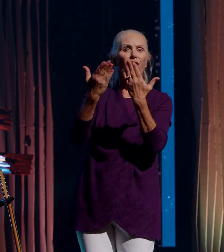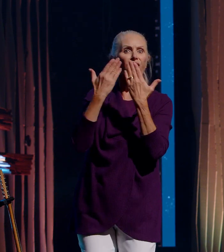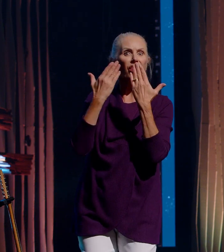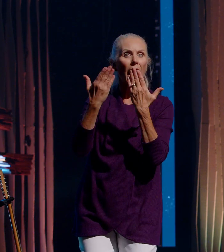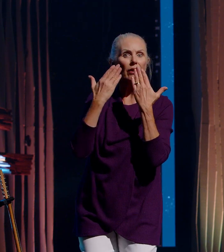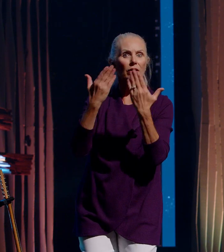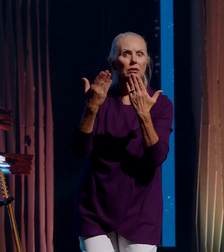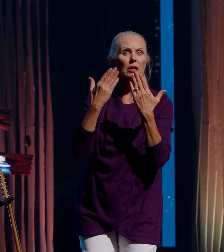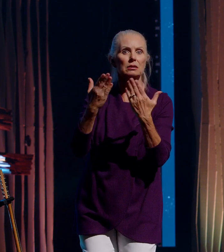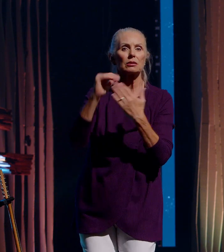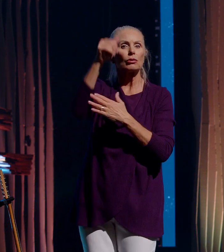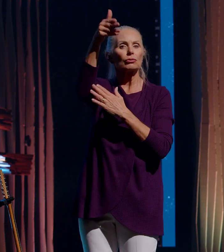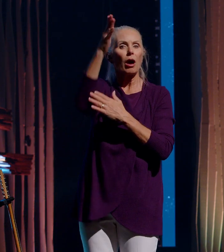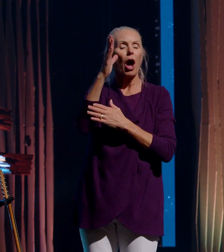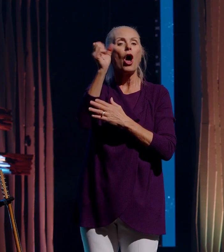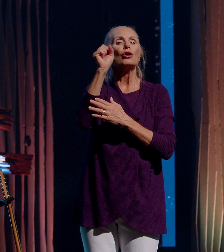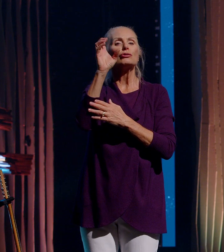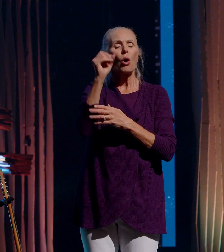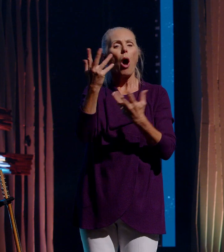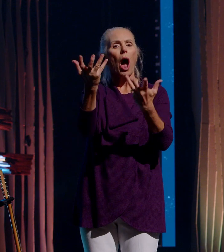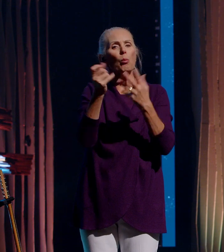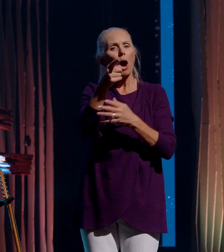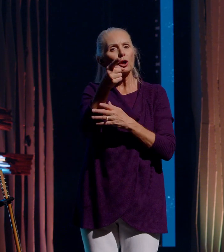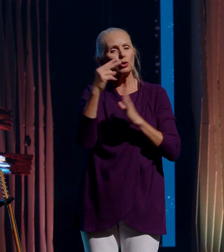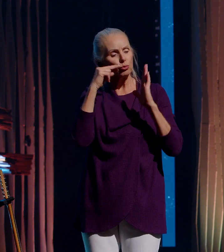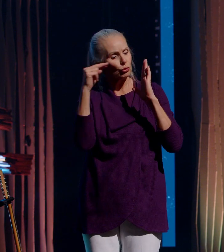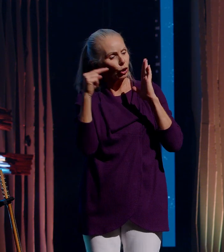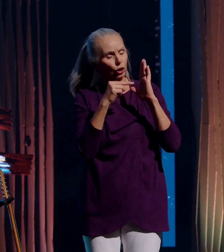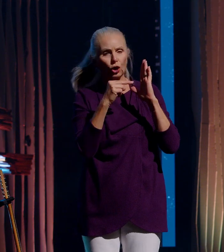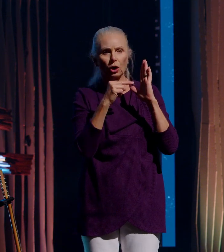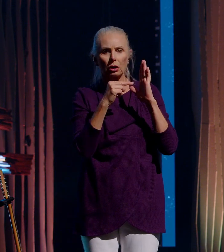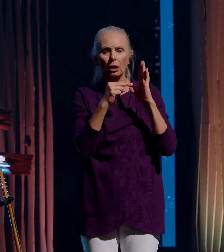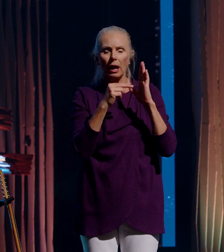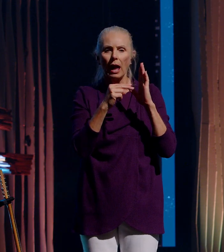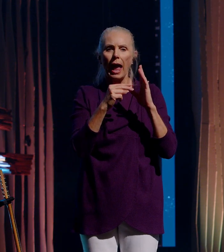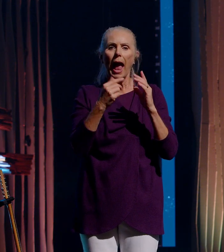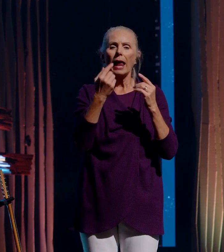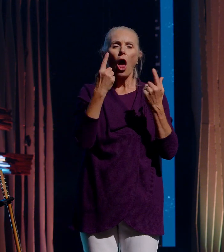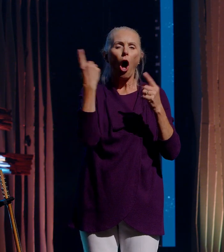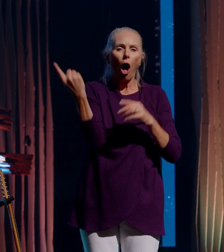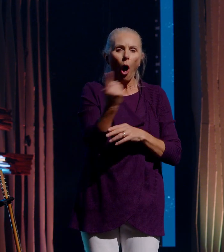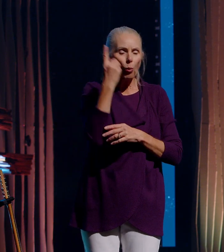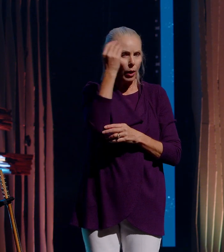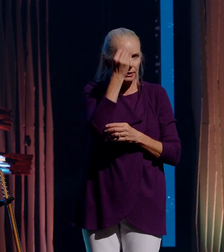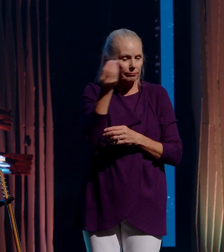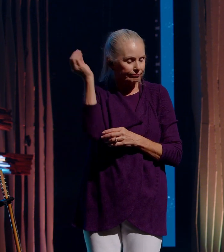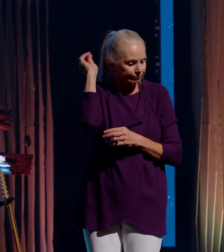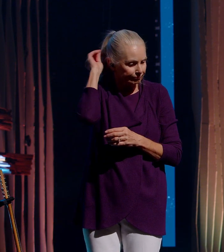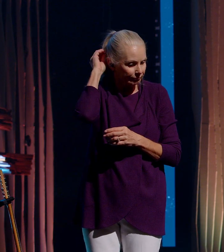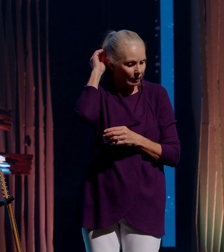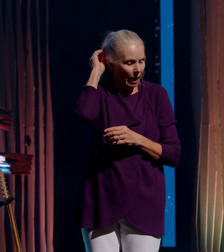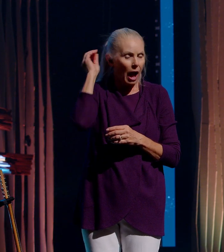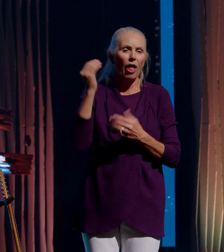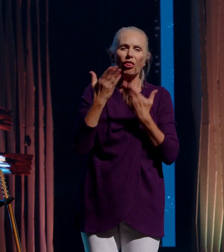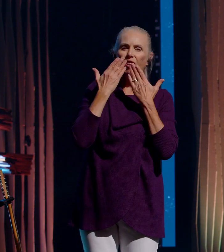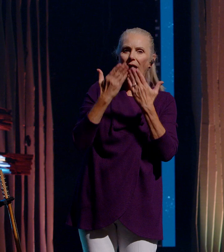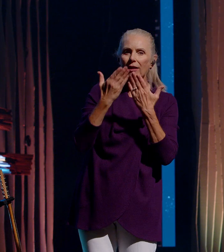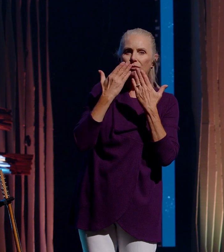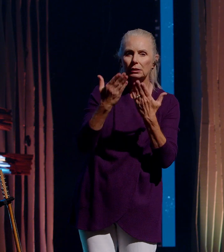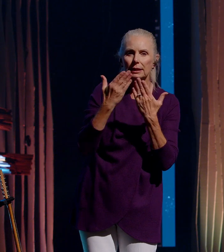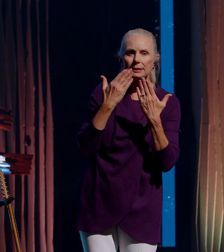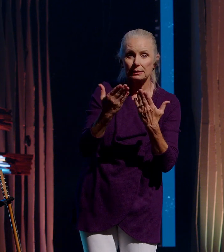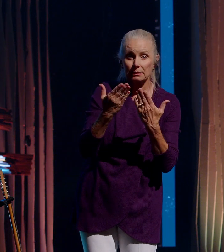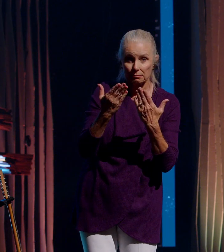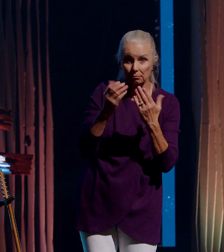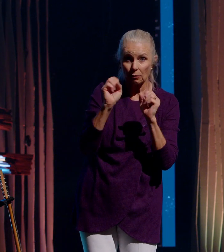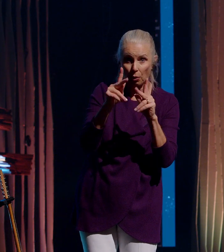So what we're going to do is we're going to walk through this psalm together, looking at this idea of gratitude and thankfulness, and hoping that the Lord would do a work inside of each of us through it. Does that